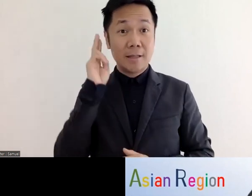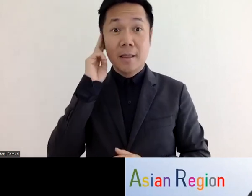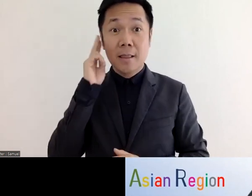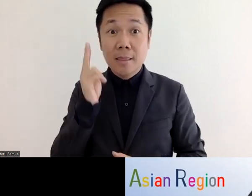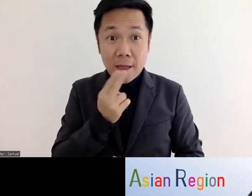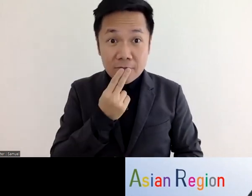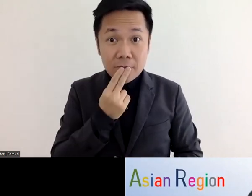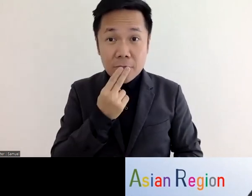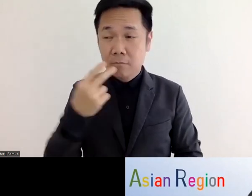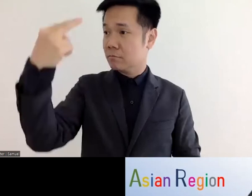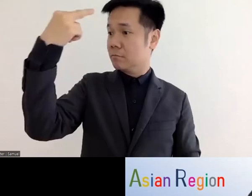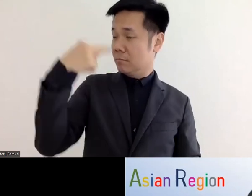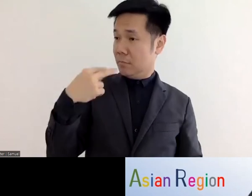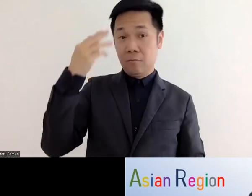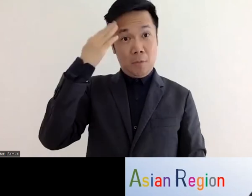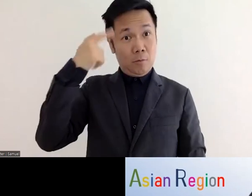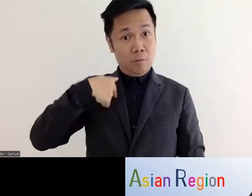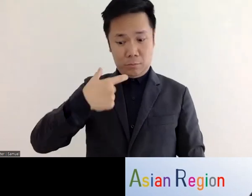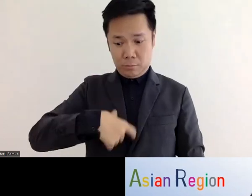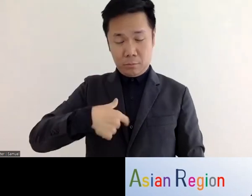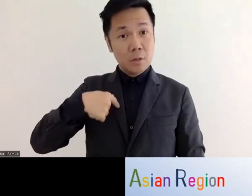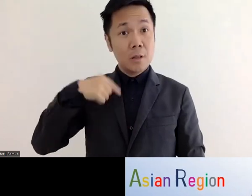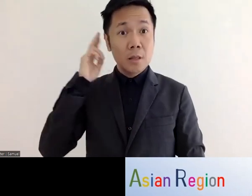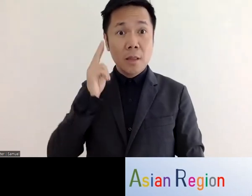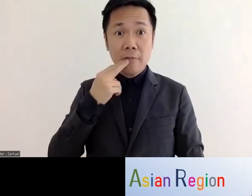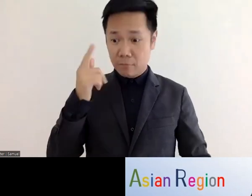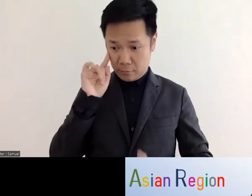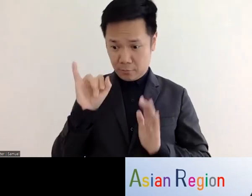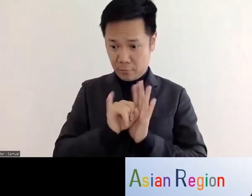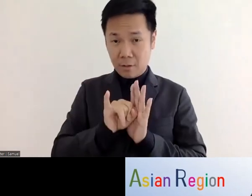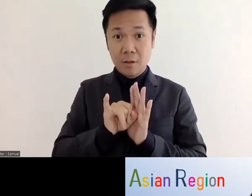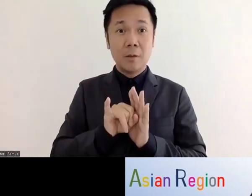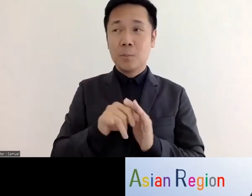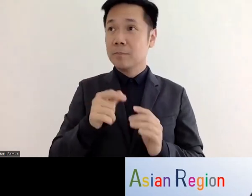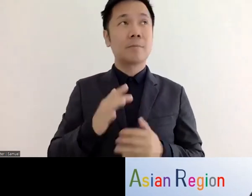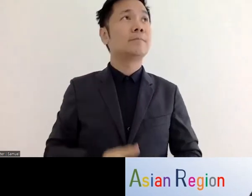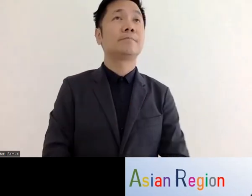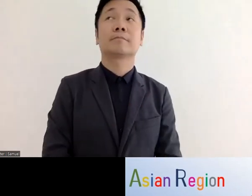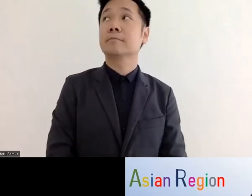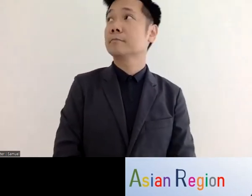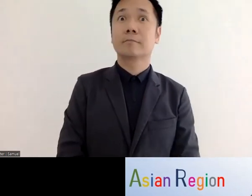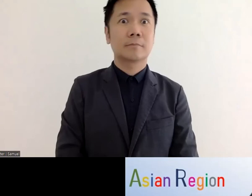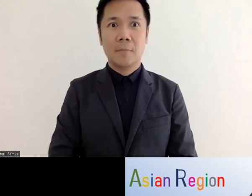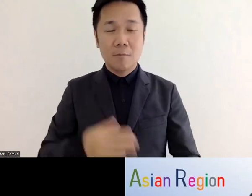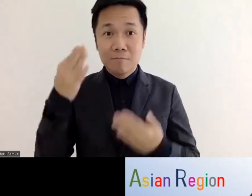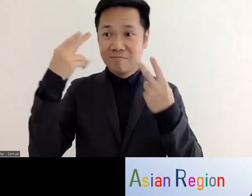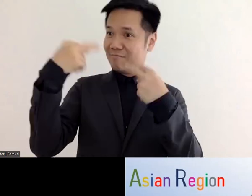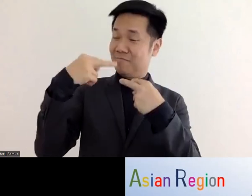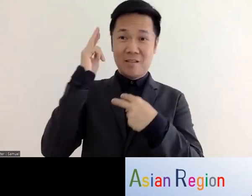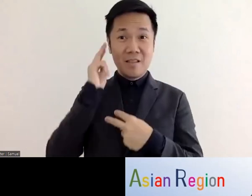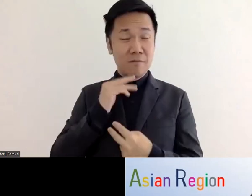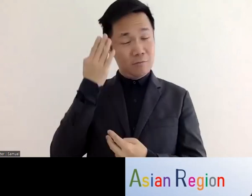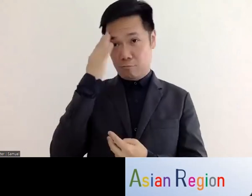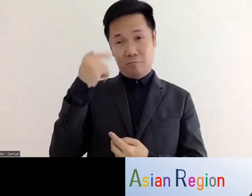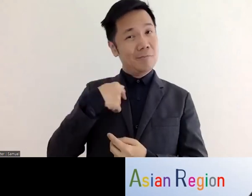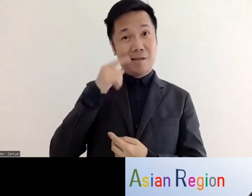actually invisible, especially when they are how to communicate. For example, psychosocial disabilities, they are invisible